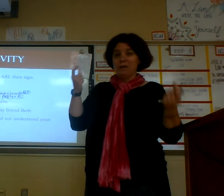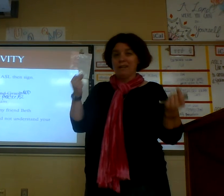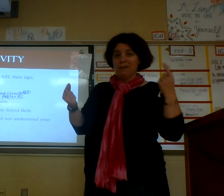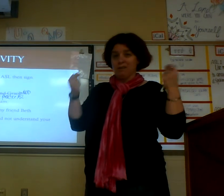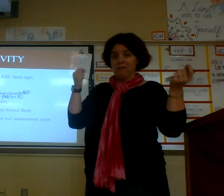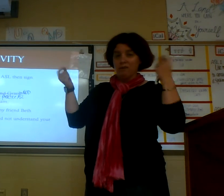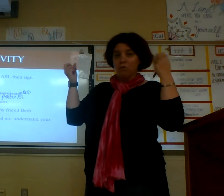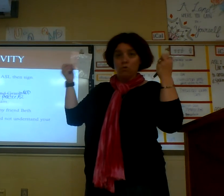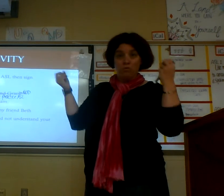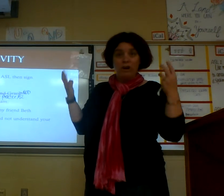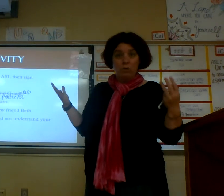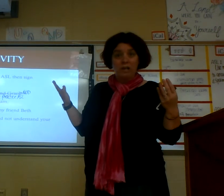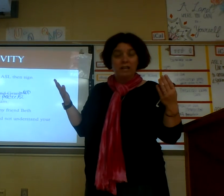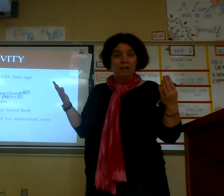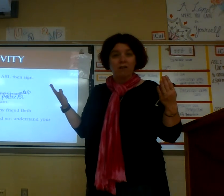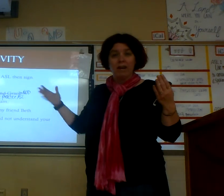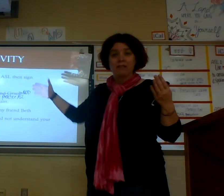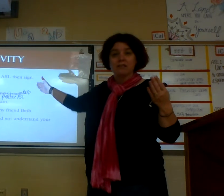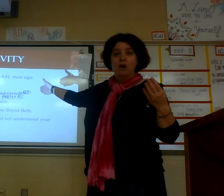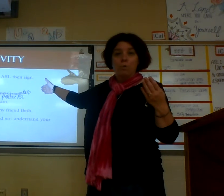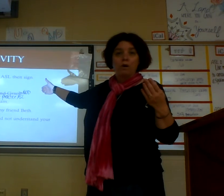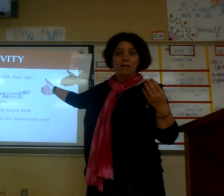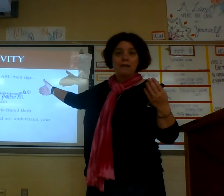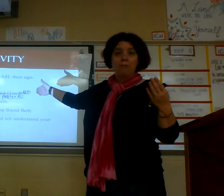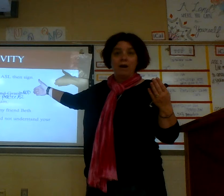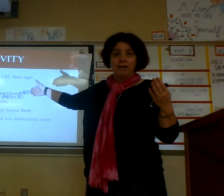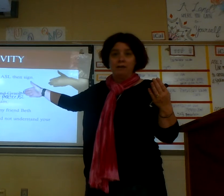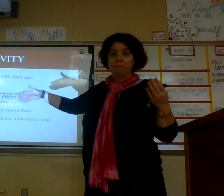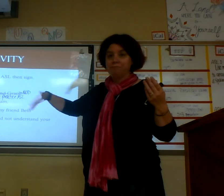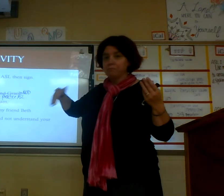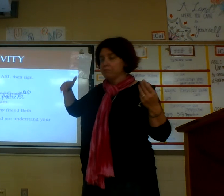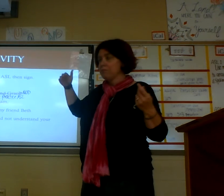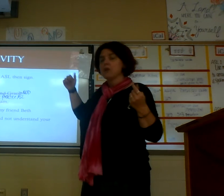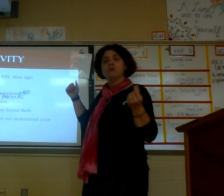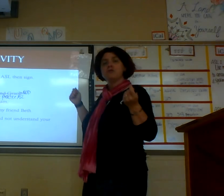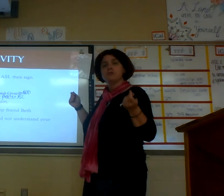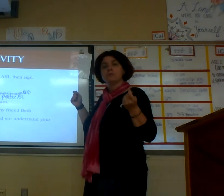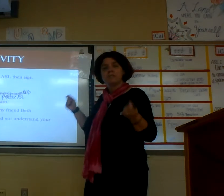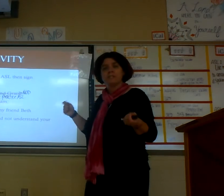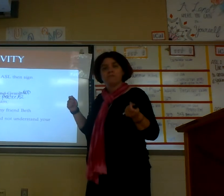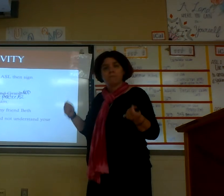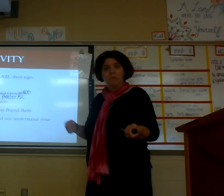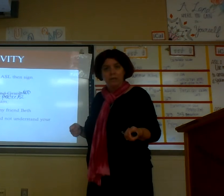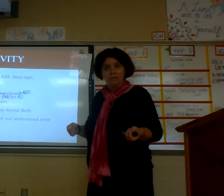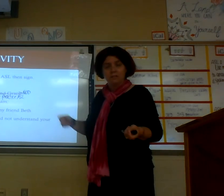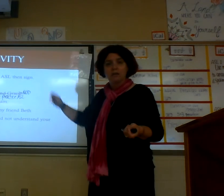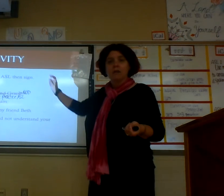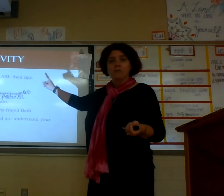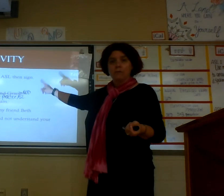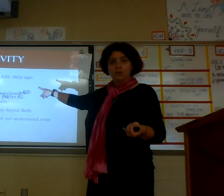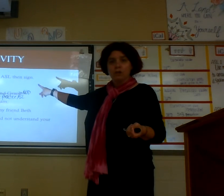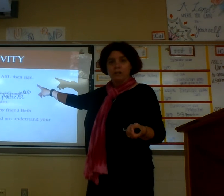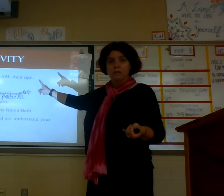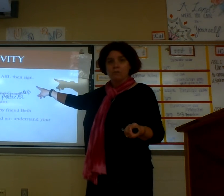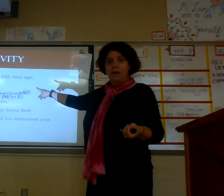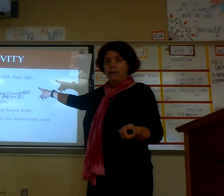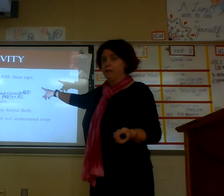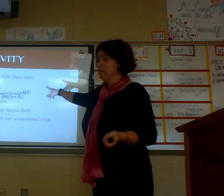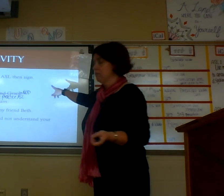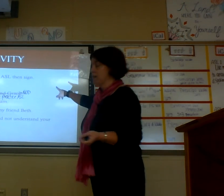it, very quickly in our heads, we're going to keep writing it. You do receive points for turning in the writing. Okay, so